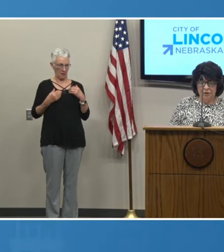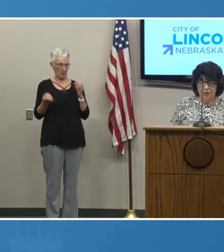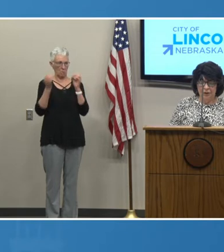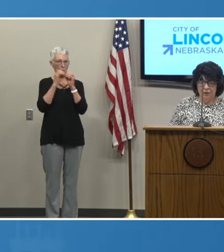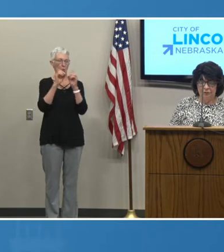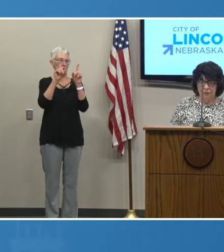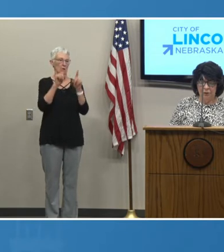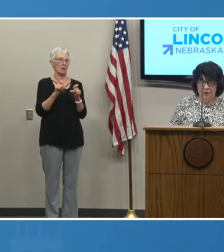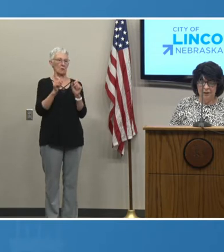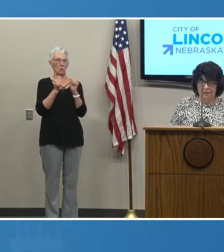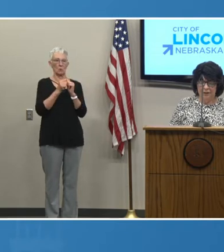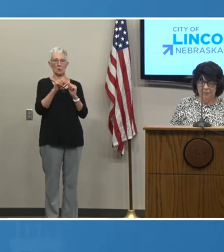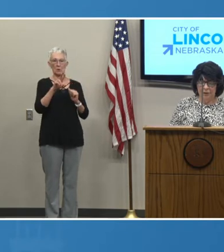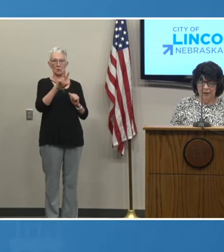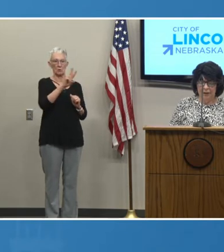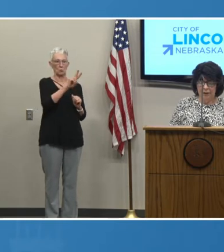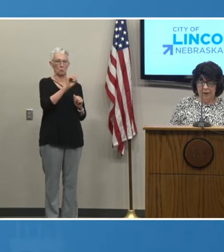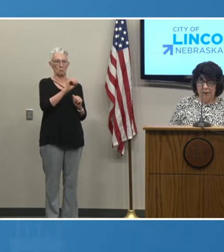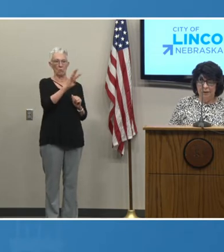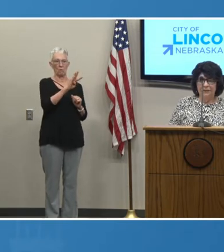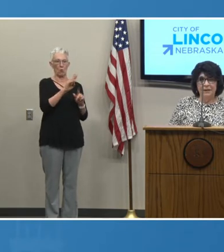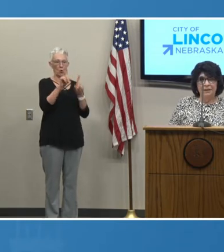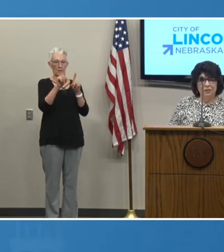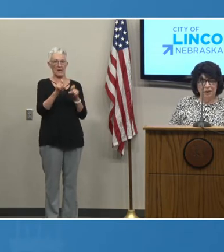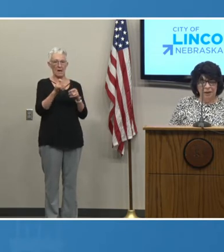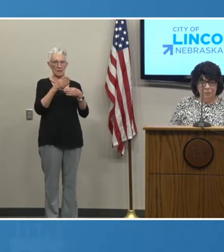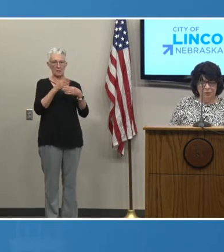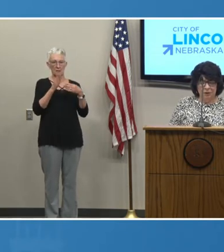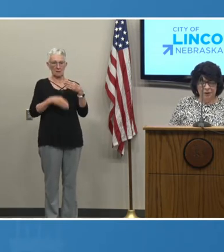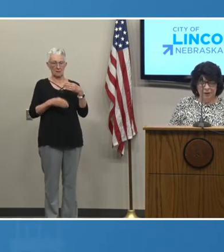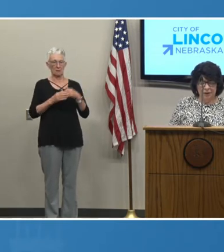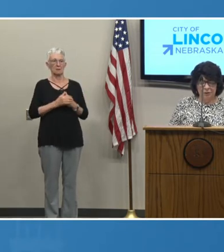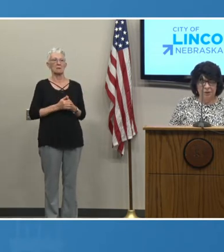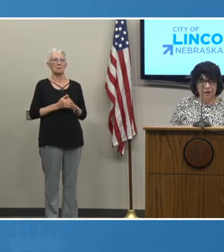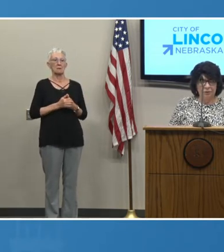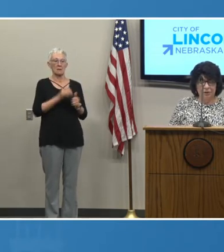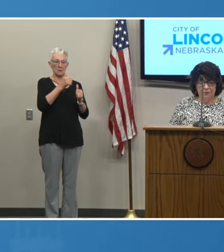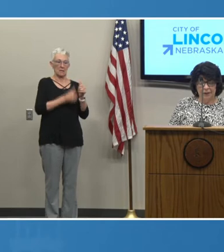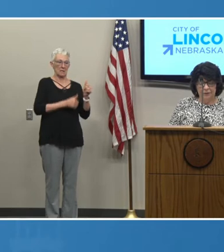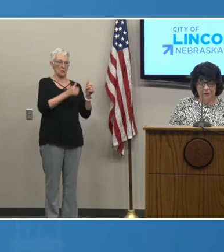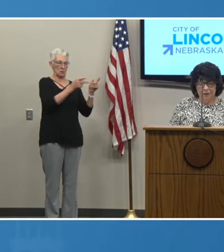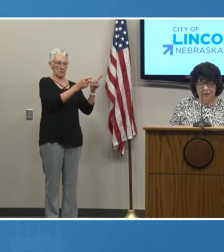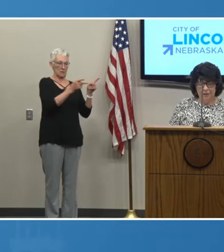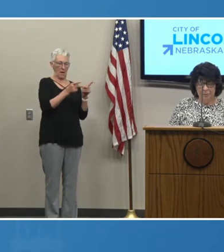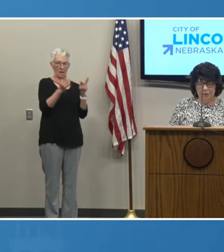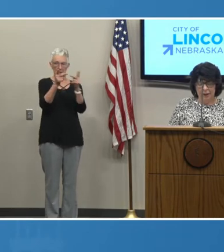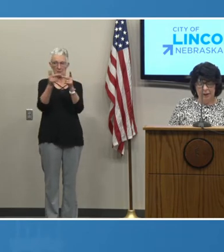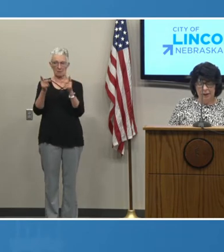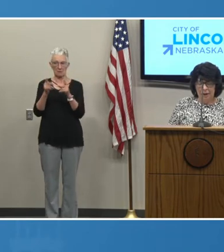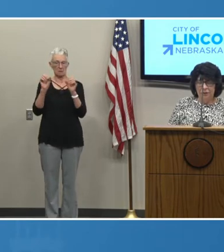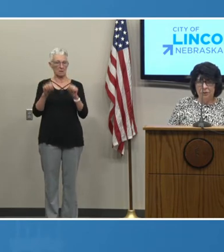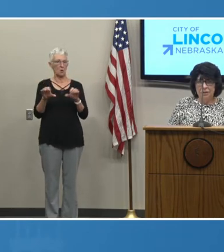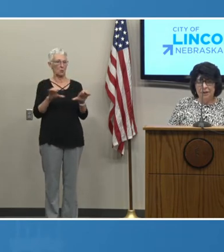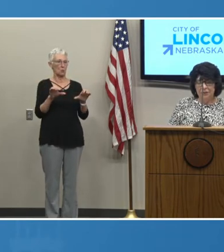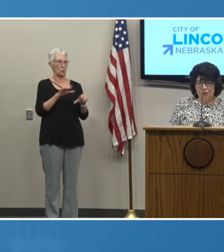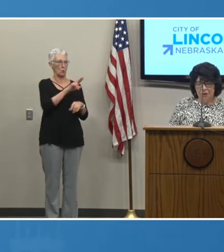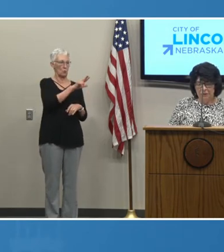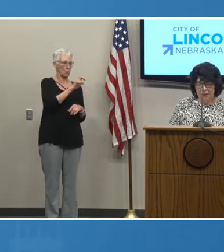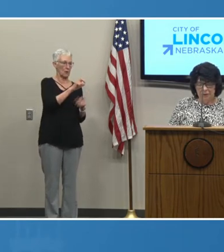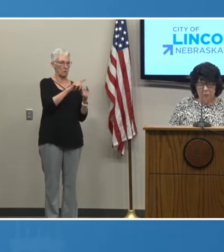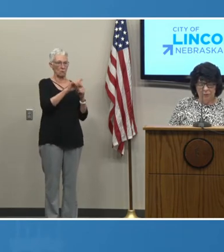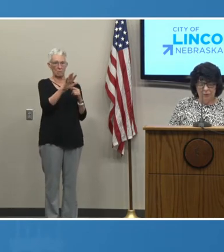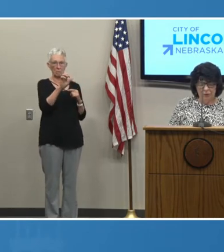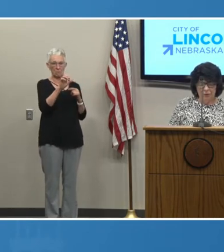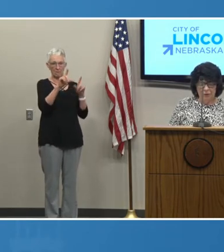with just 204 tests completed. The sites are able to conduct 300 to 500 tests per day, so tests